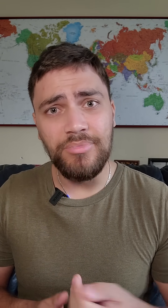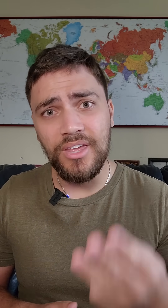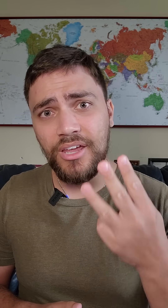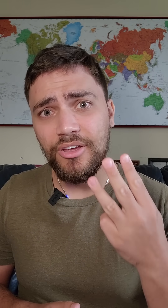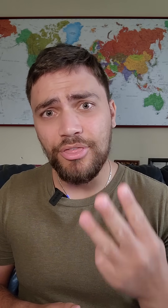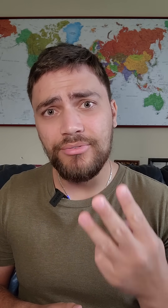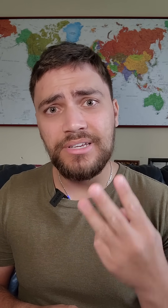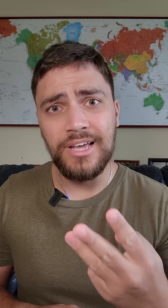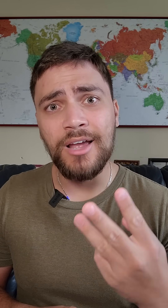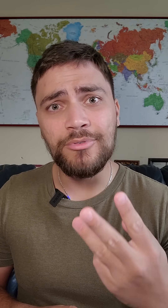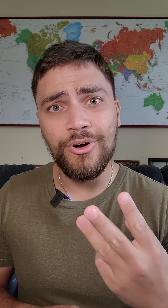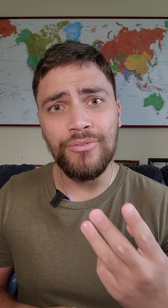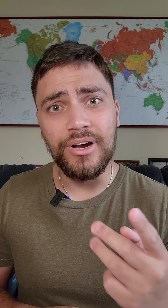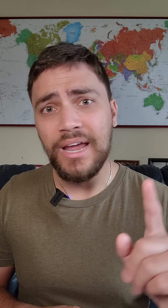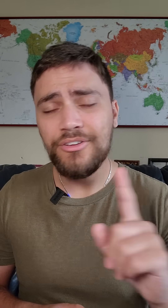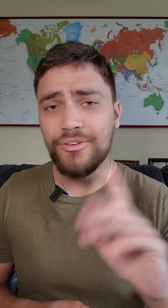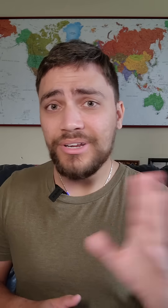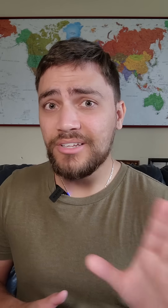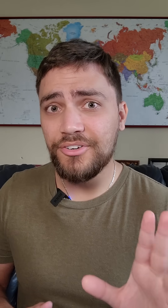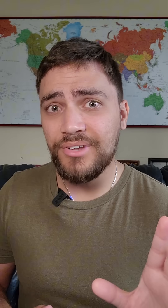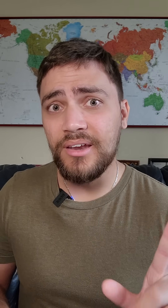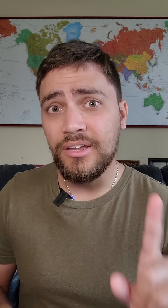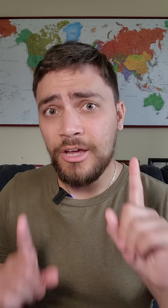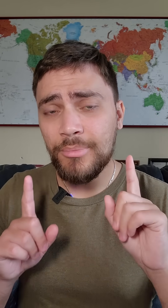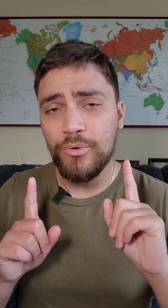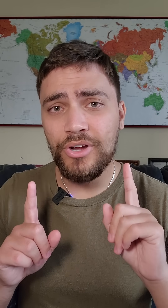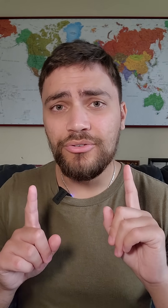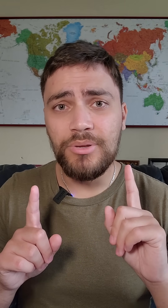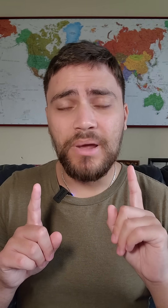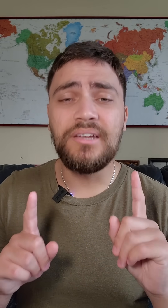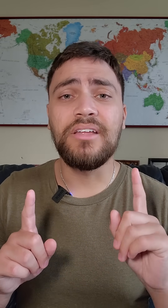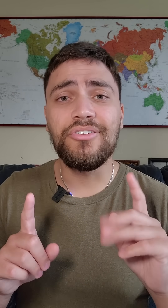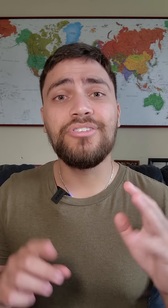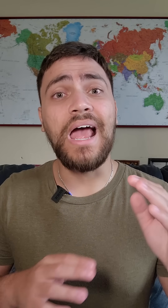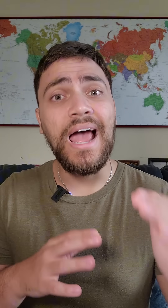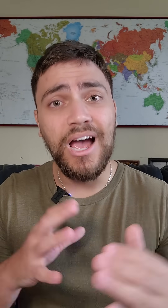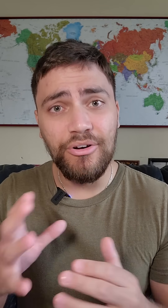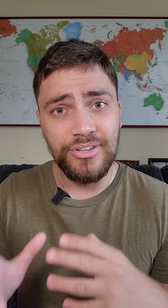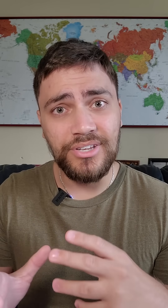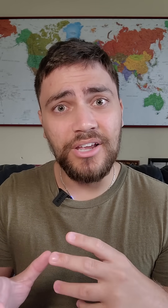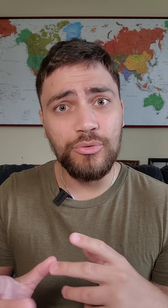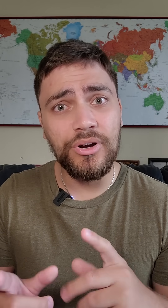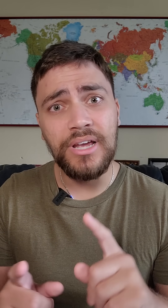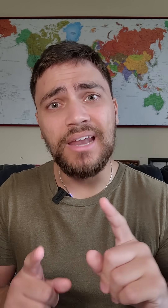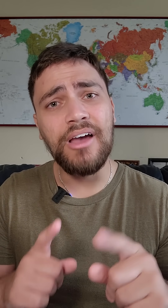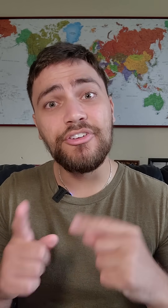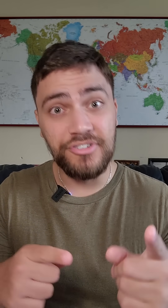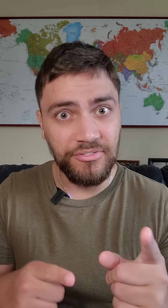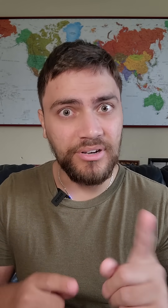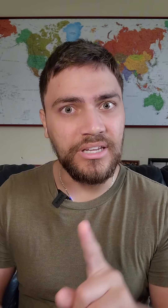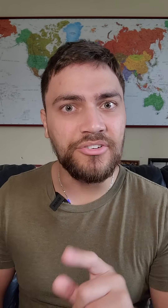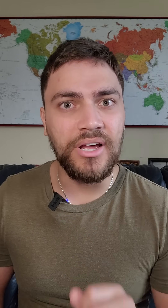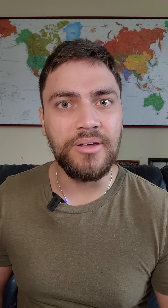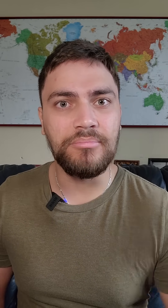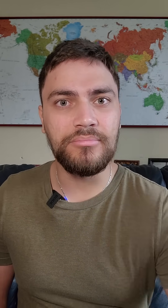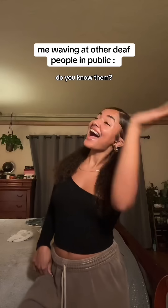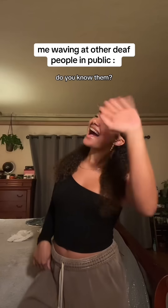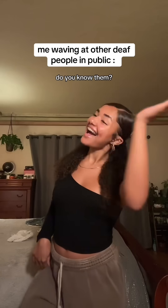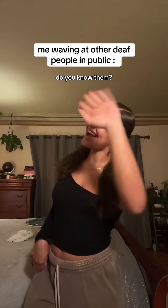thing 3 times over. And you don't need to understand it, but I want you to pay attention to how the signs work and how they're different each time. You know